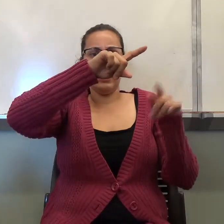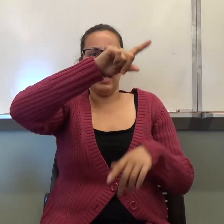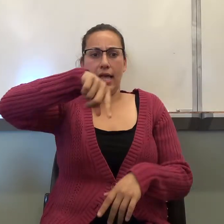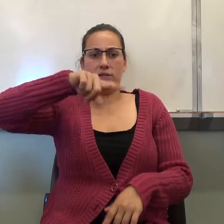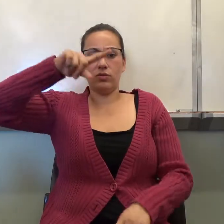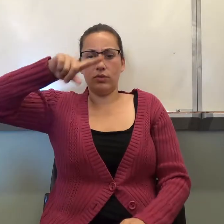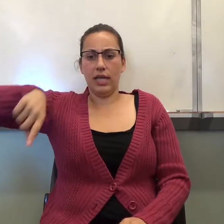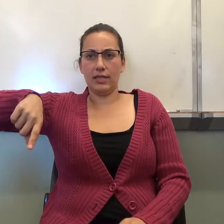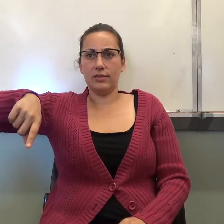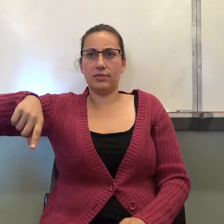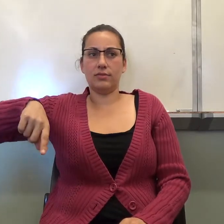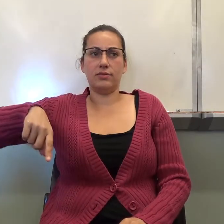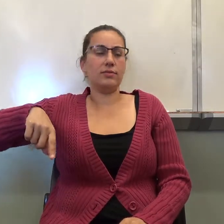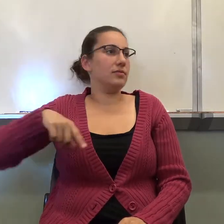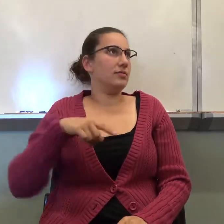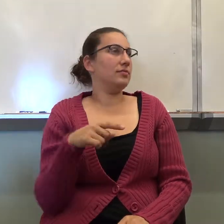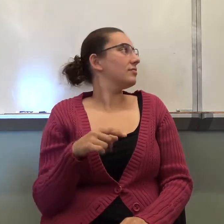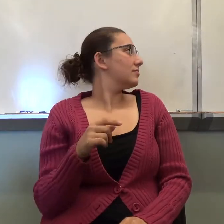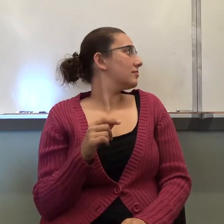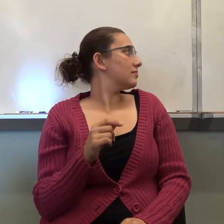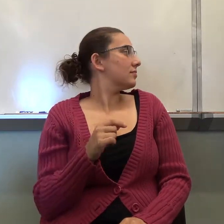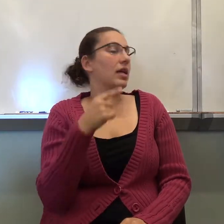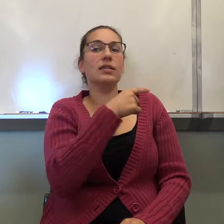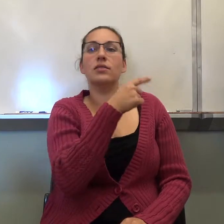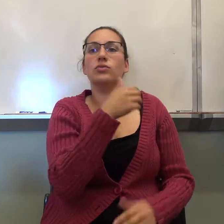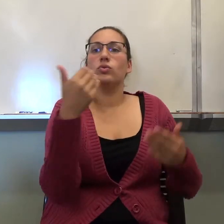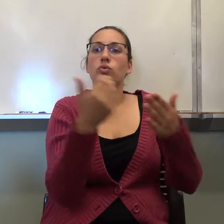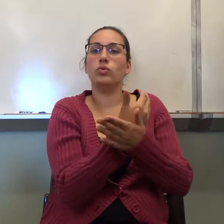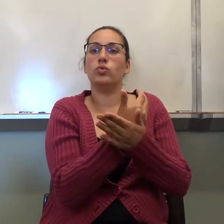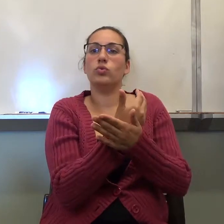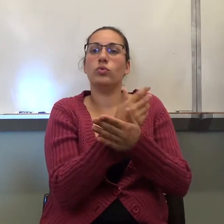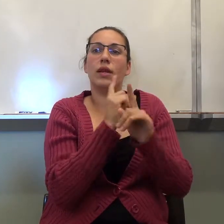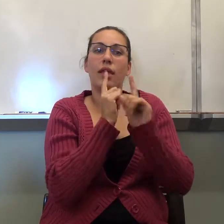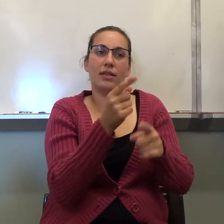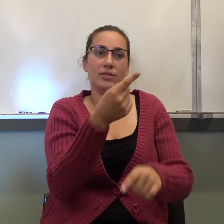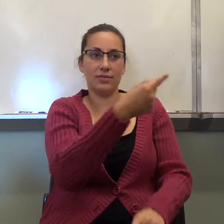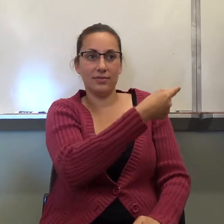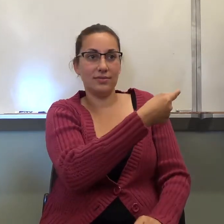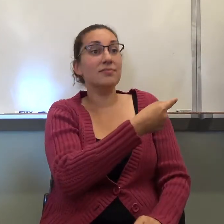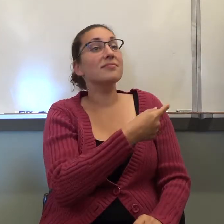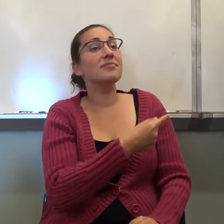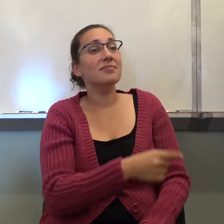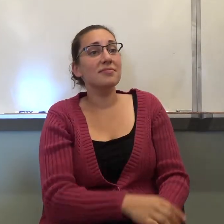on the bottom. So here's the new version of all that. Instead of this, we have this.